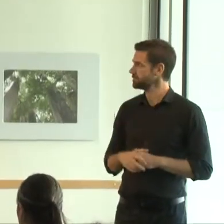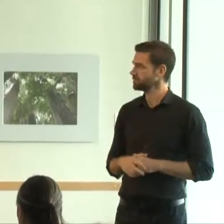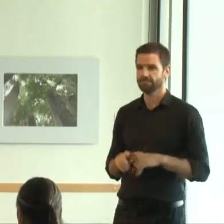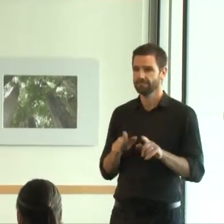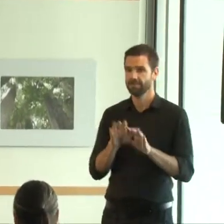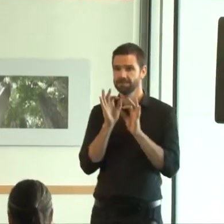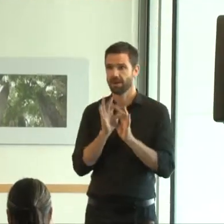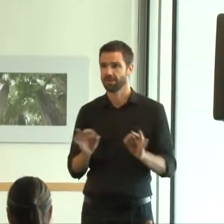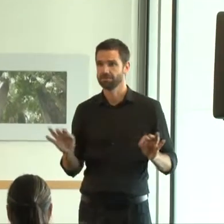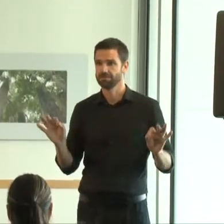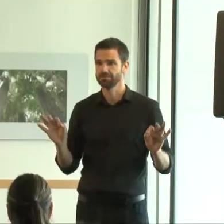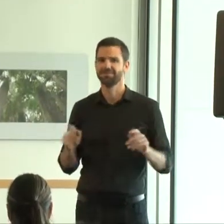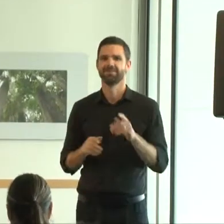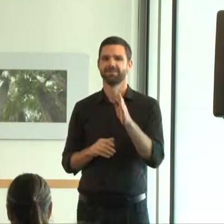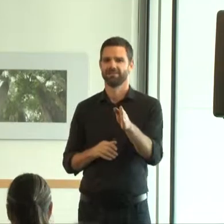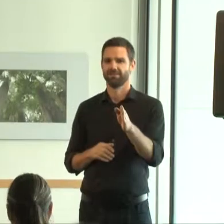Stunned silence. Excellent.